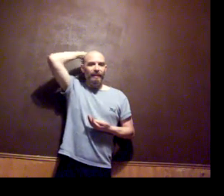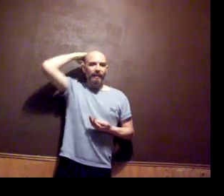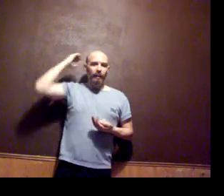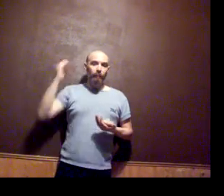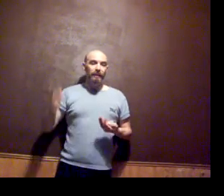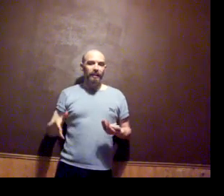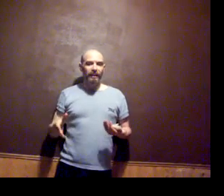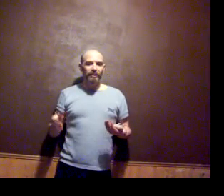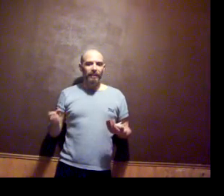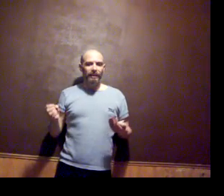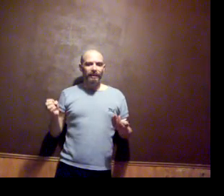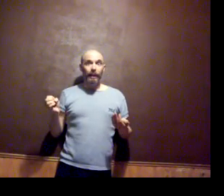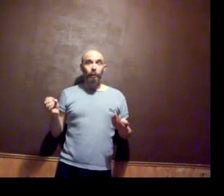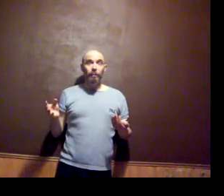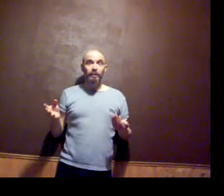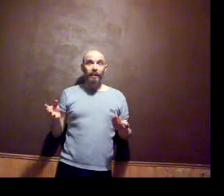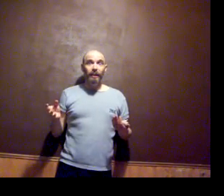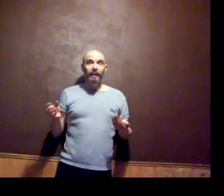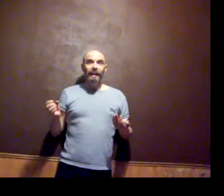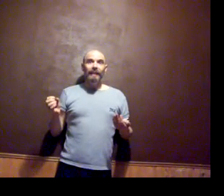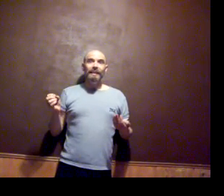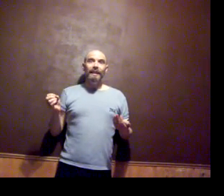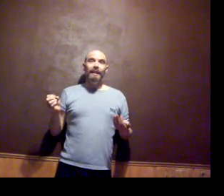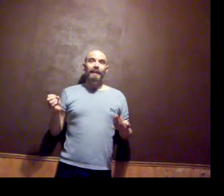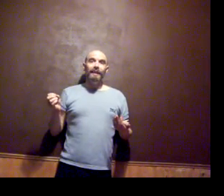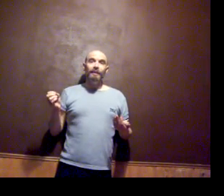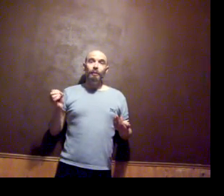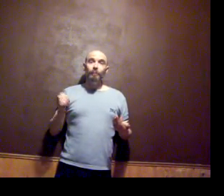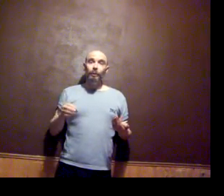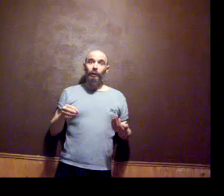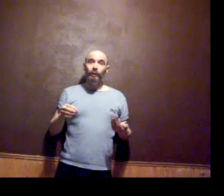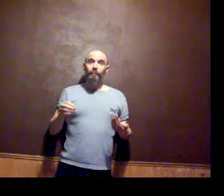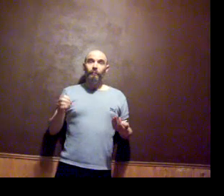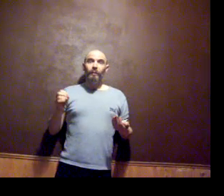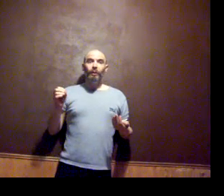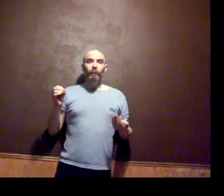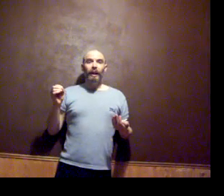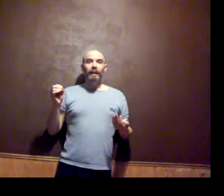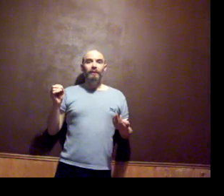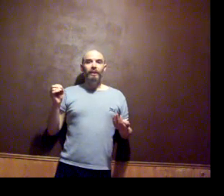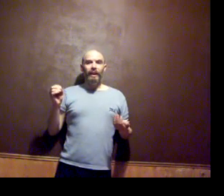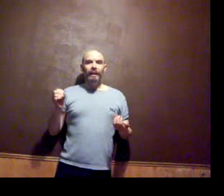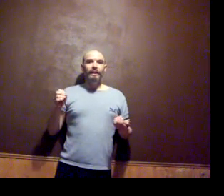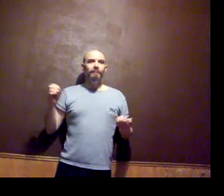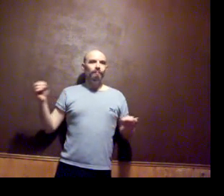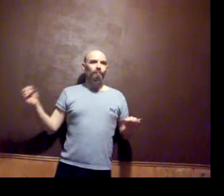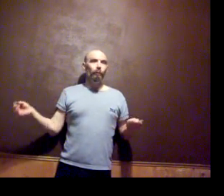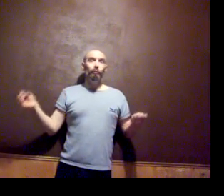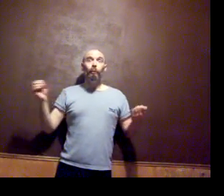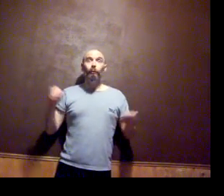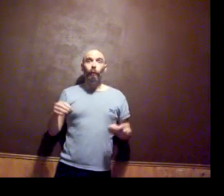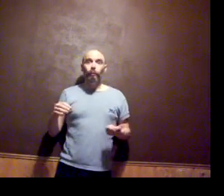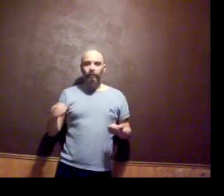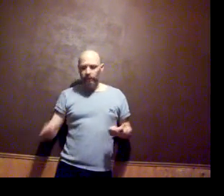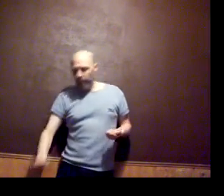and pint-size is an Anthro-PC. He's a computer who has a movable form. He's about this